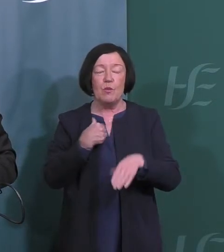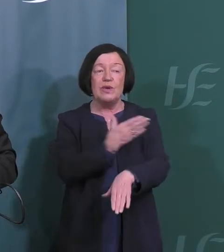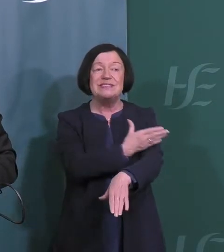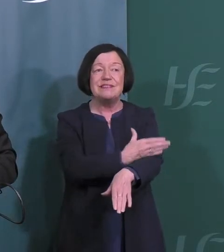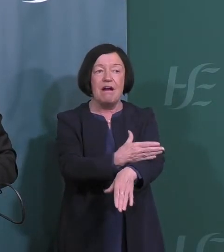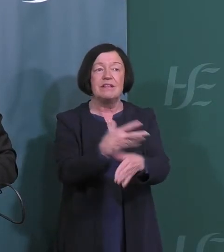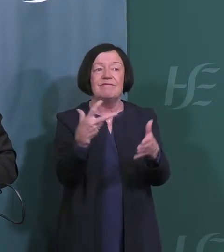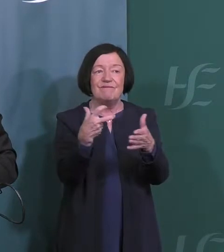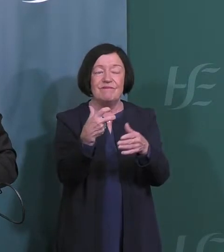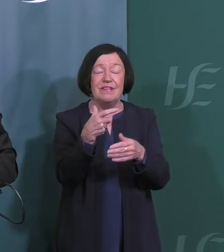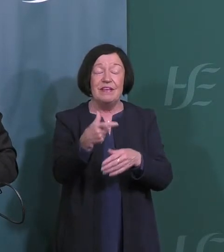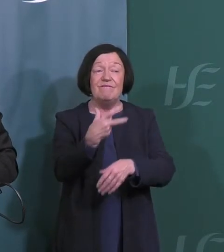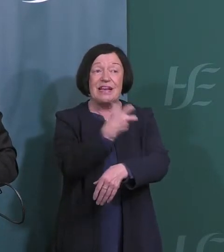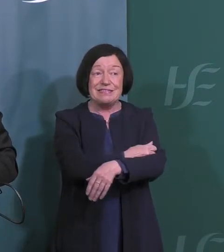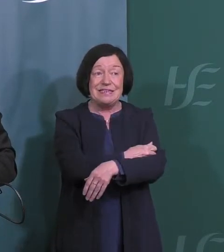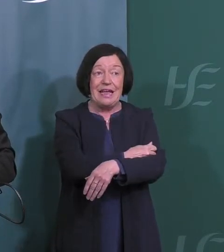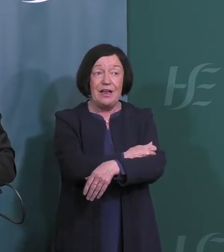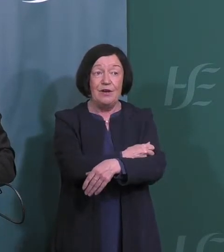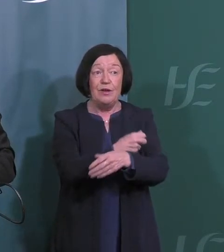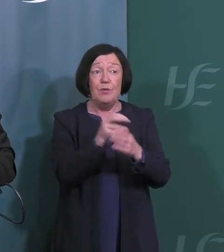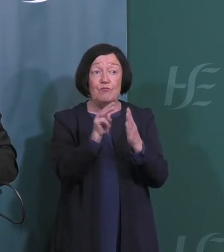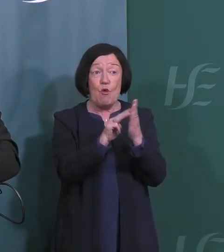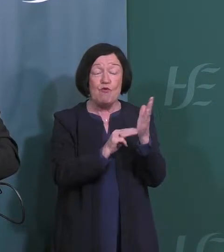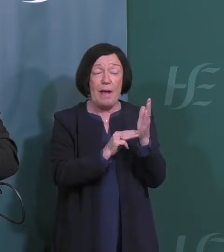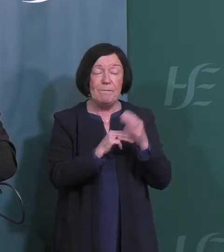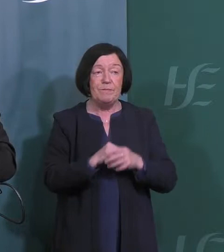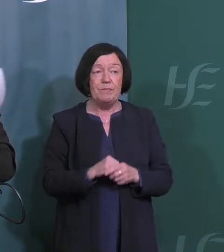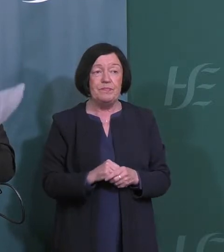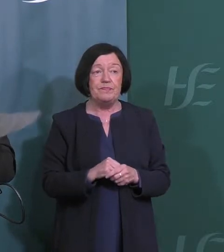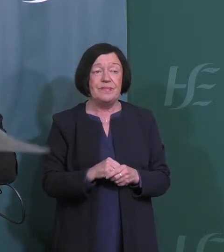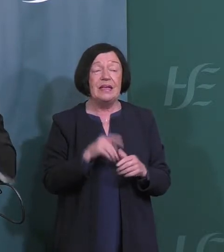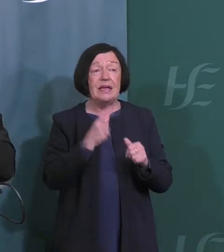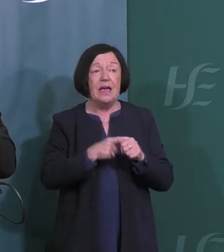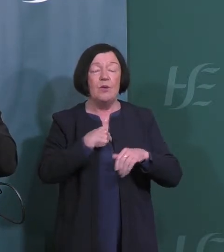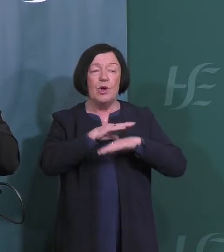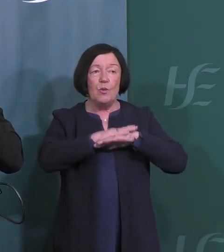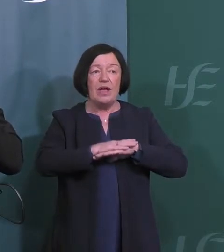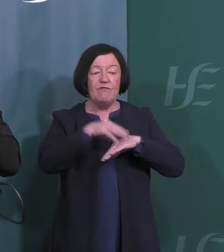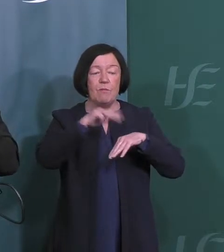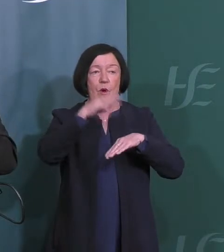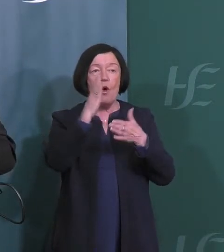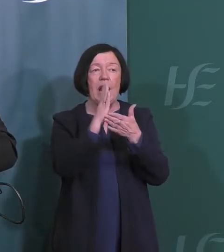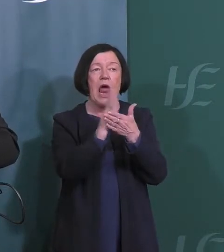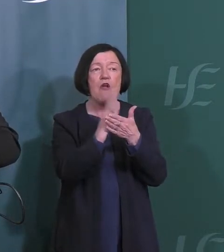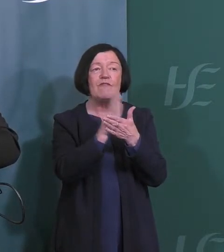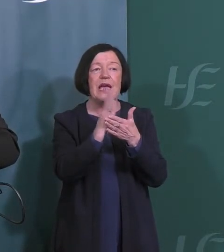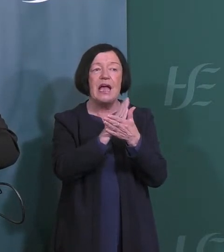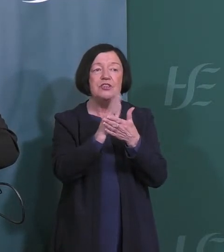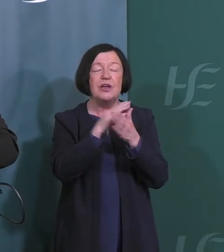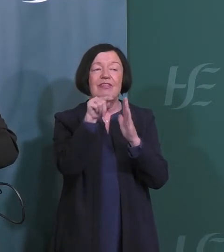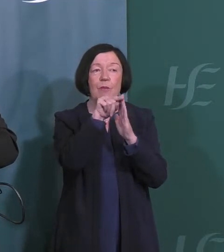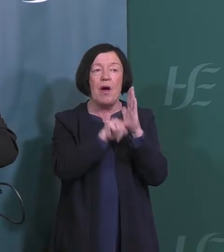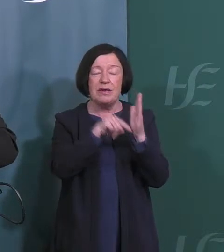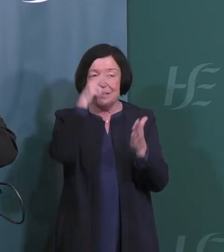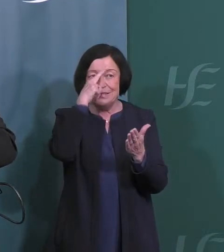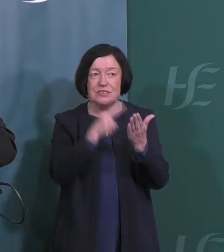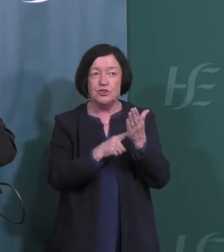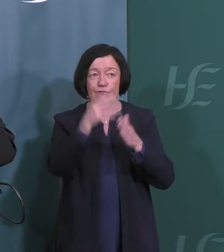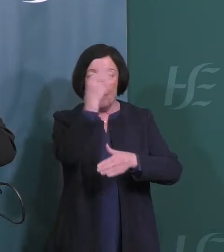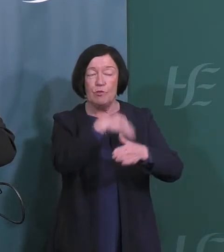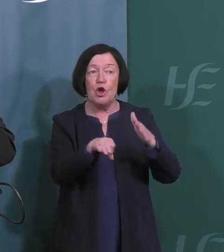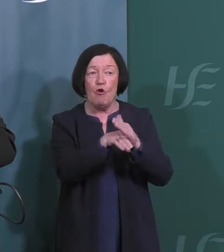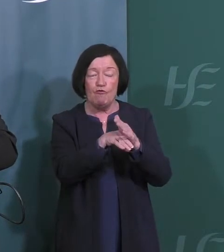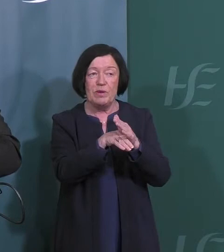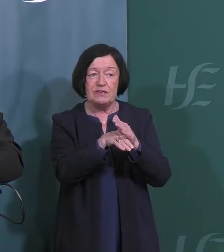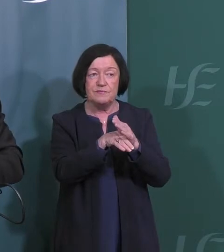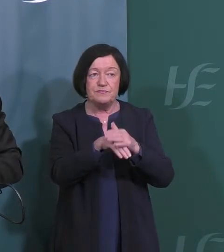the vaccination campaign. And indeed, again, we'll wait for further clarity and a policy decision from government in